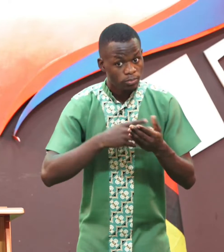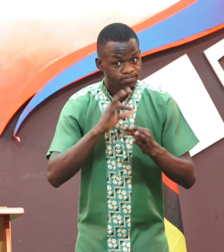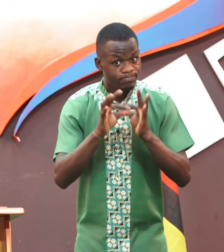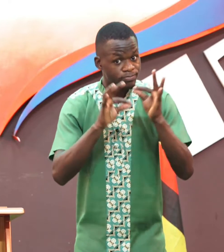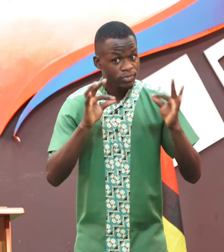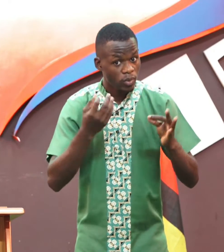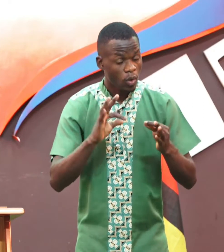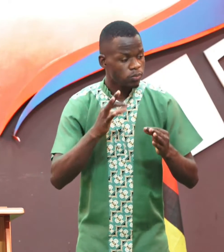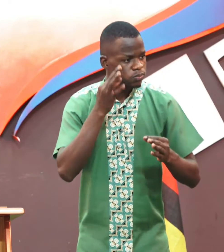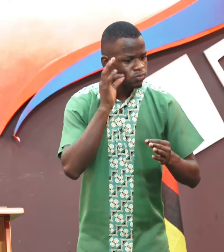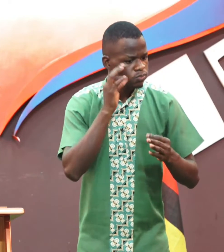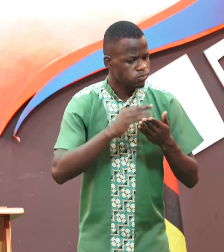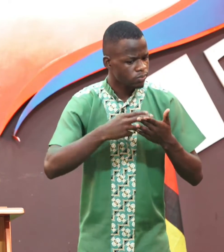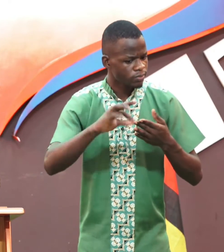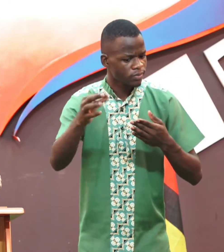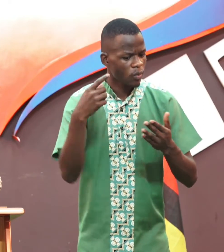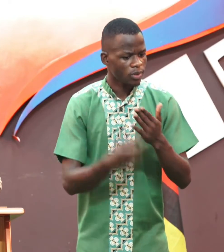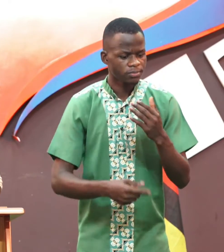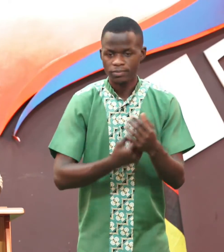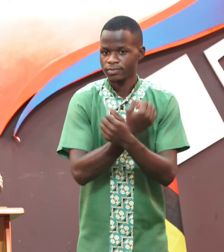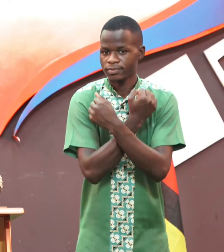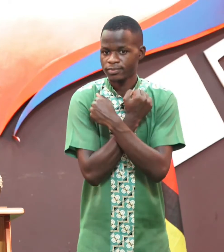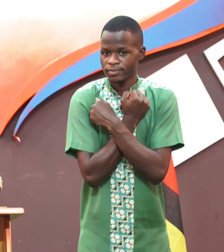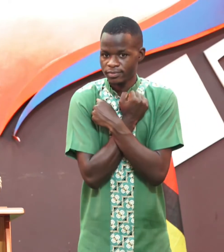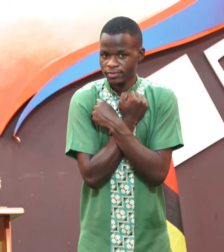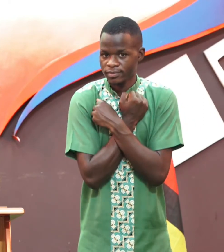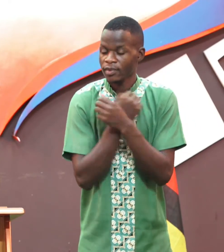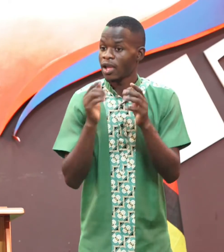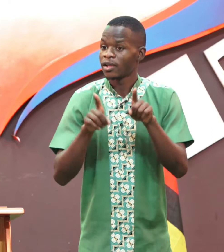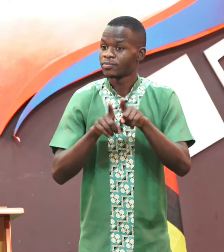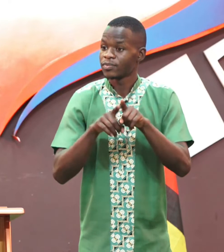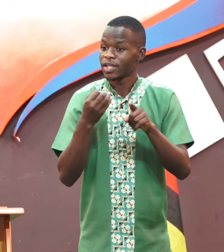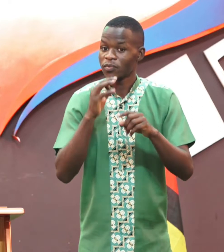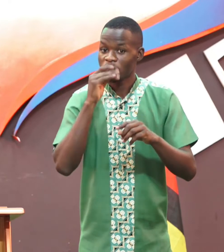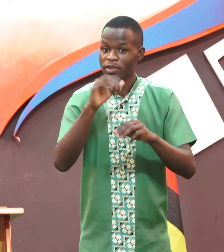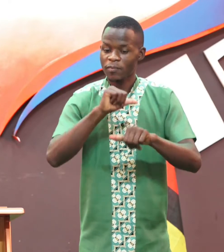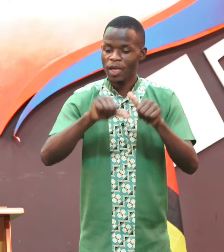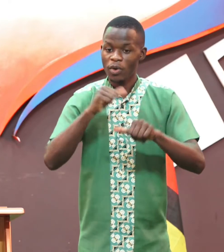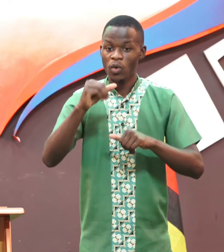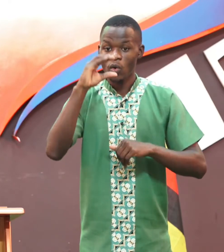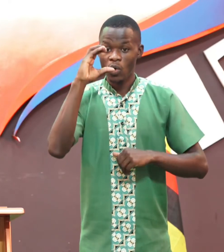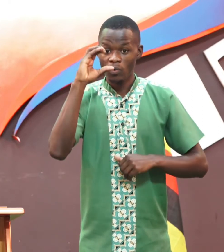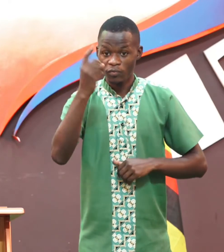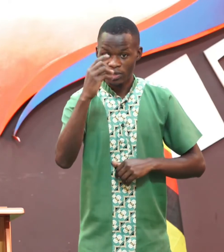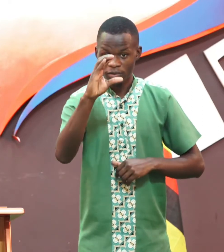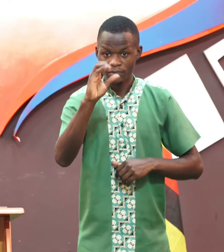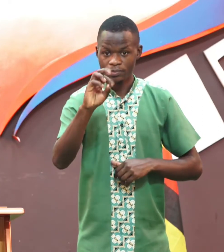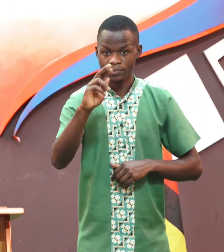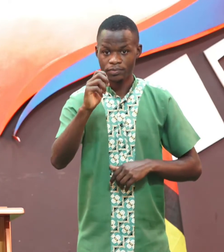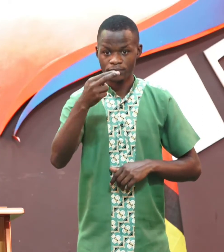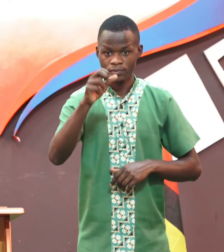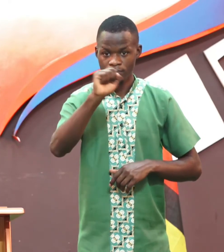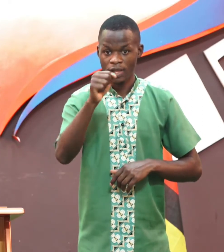Seta gana kunyonyola bilala. Love yo kabo jisoma kwa mbakolinso echisoka kuminasatu. When you only read about love in 1 Corinthians